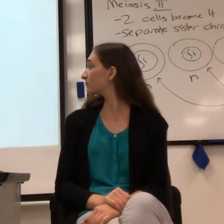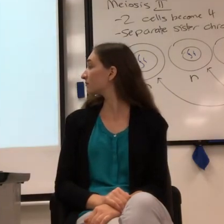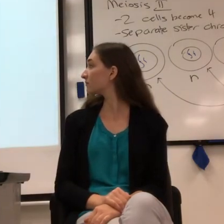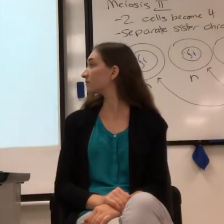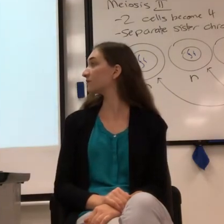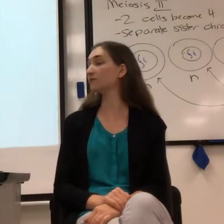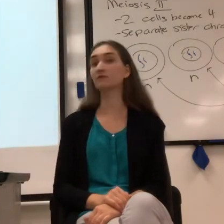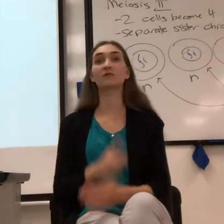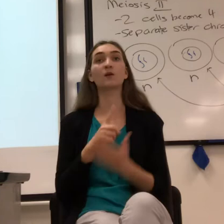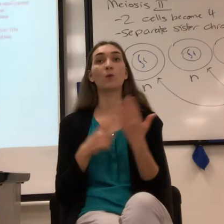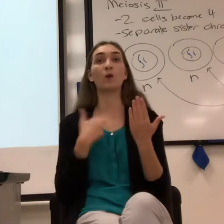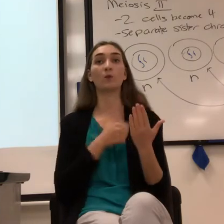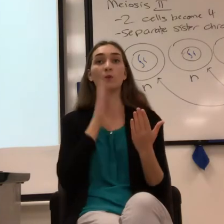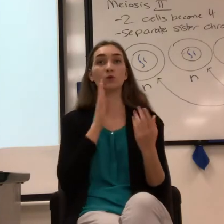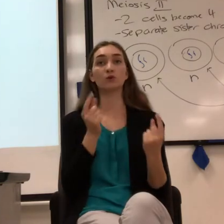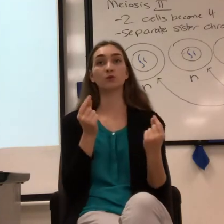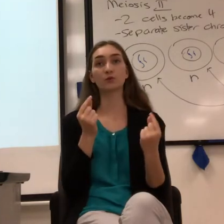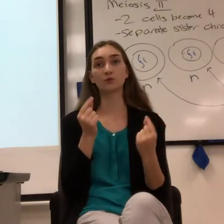So what we're going to do is